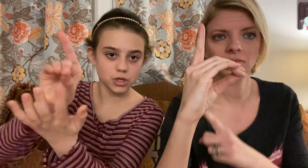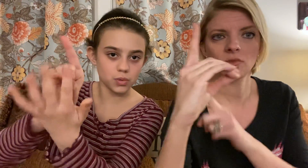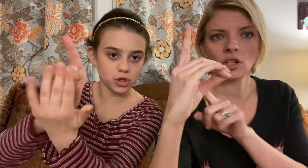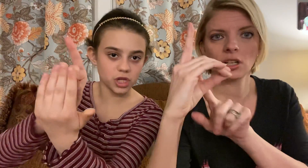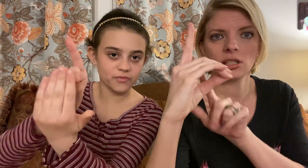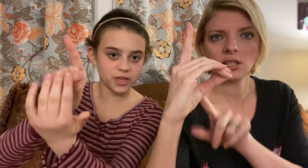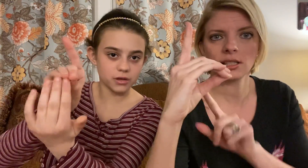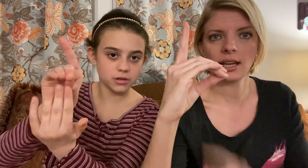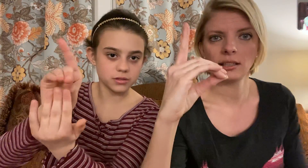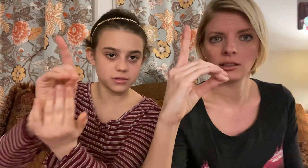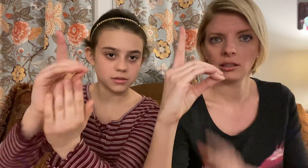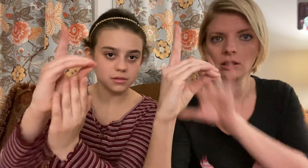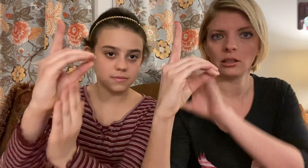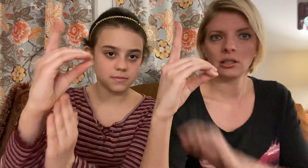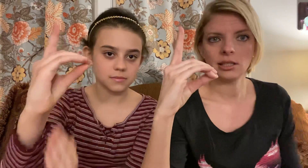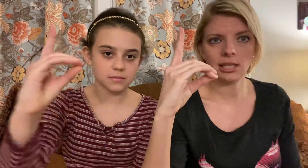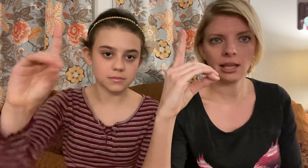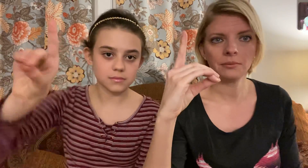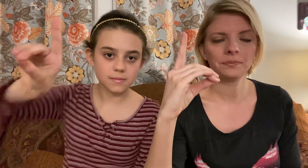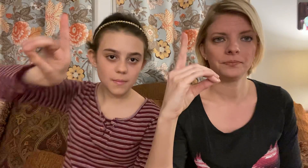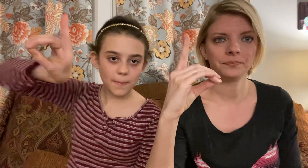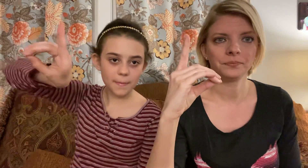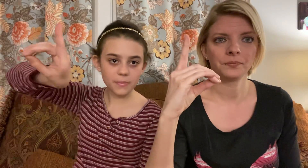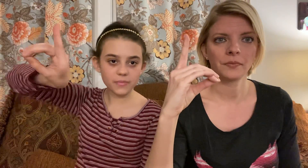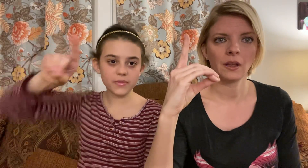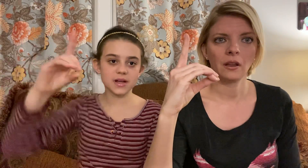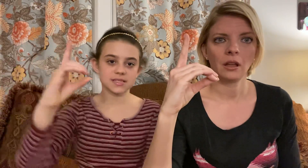Turn it to the side. D.